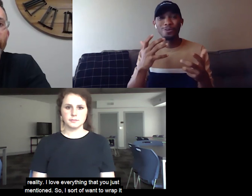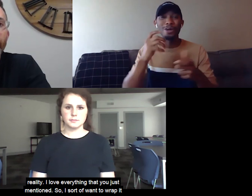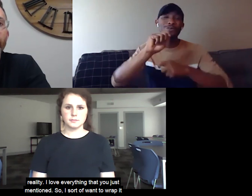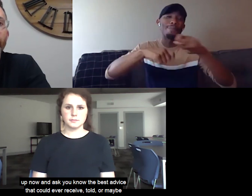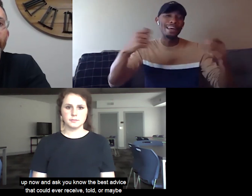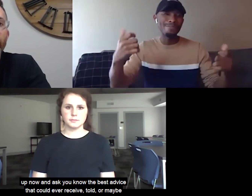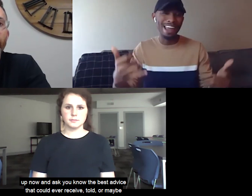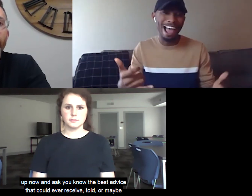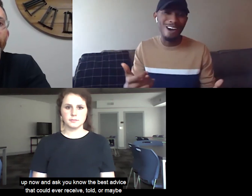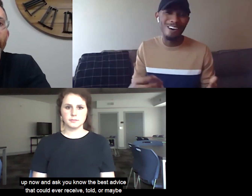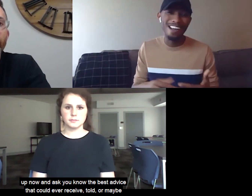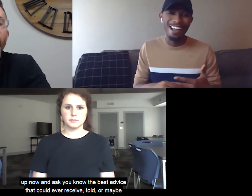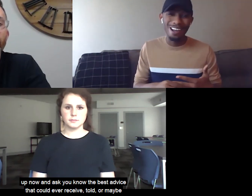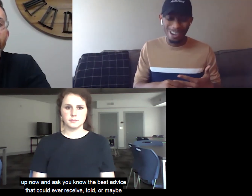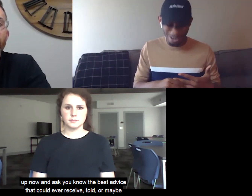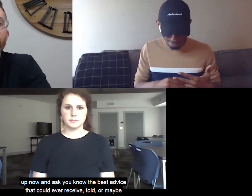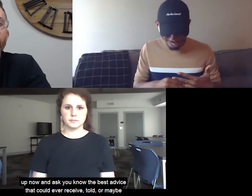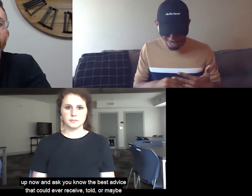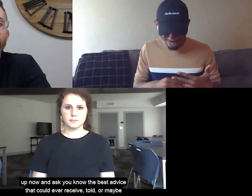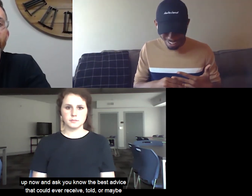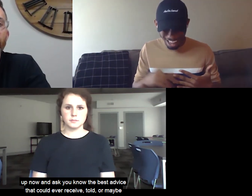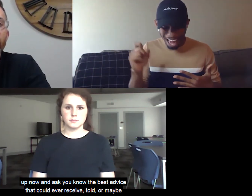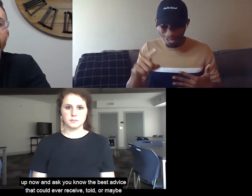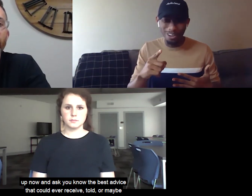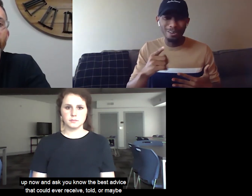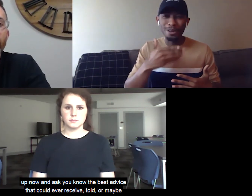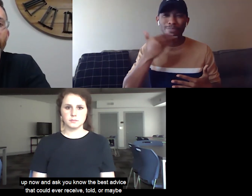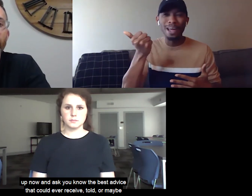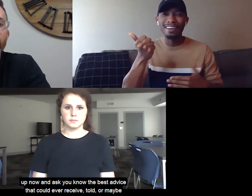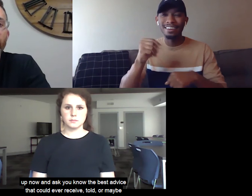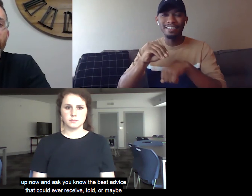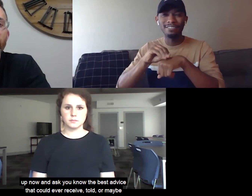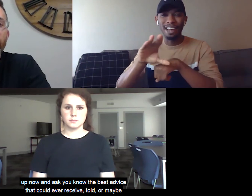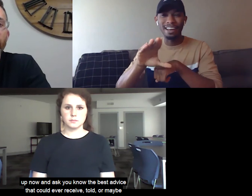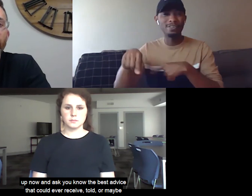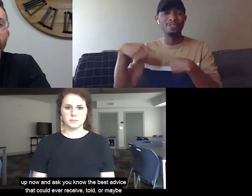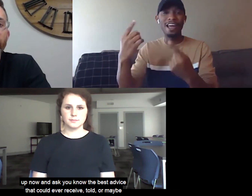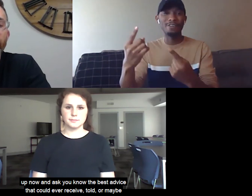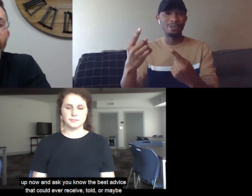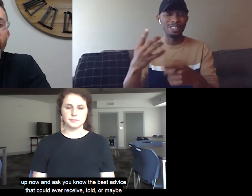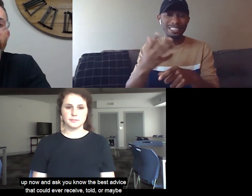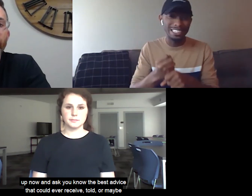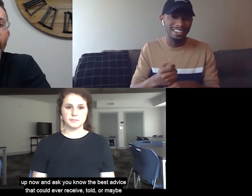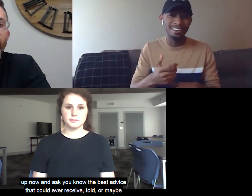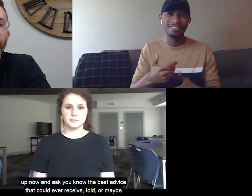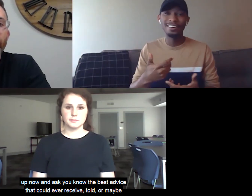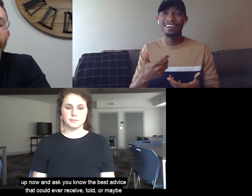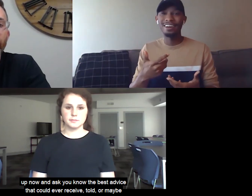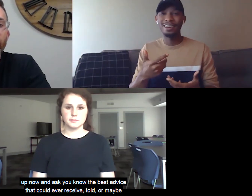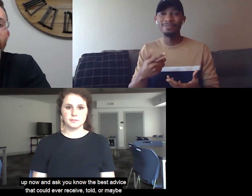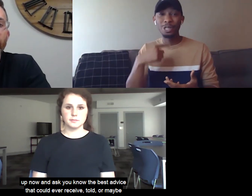so I sort of want to wrap it up now. And ask you, the best advice that you've ever